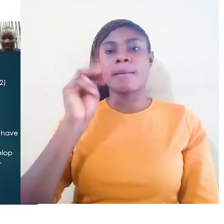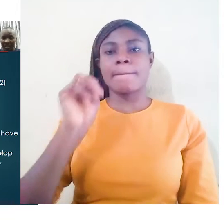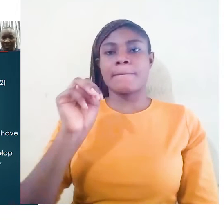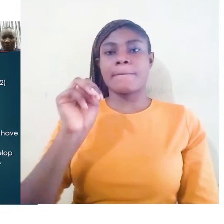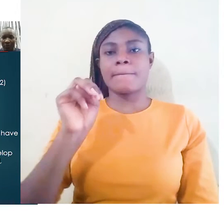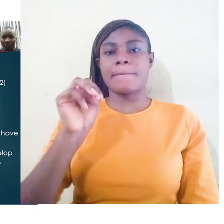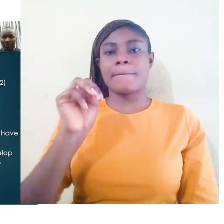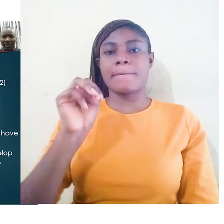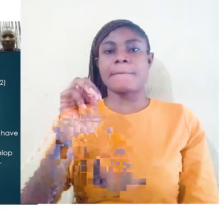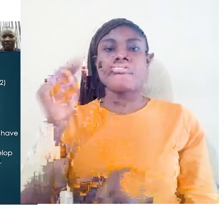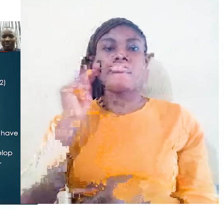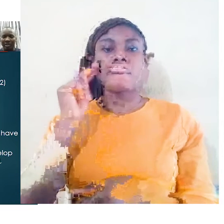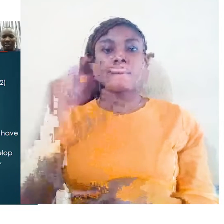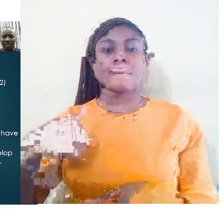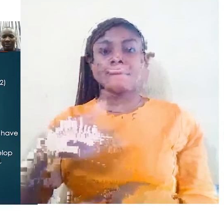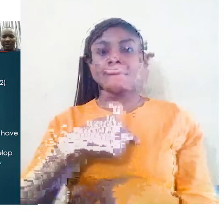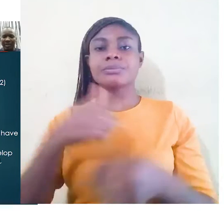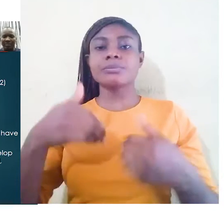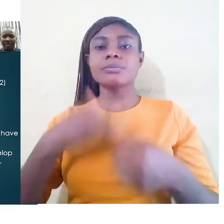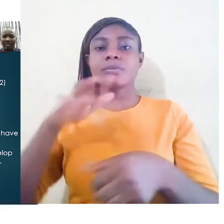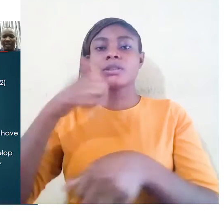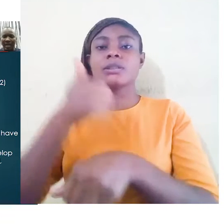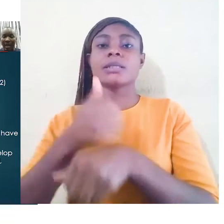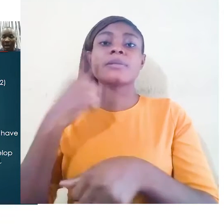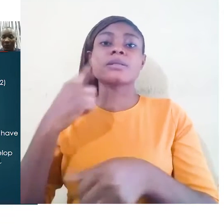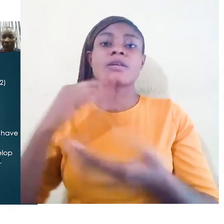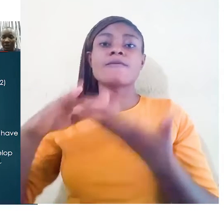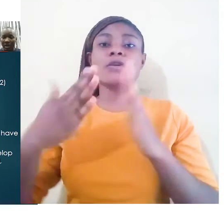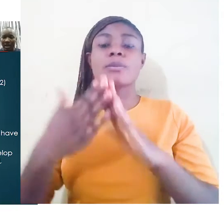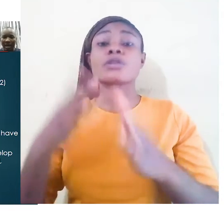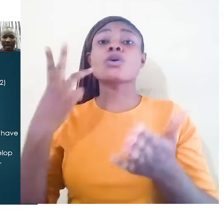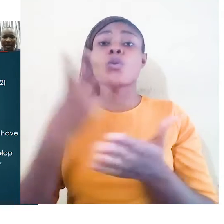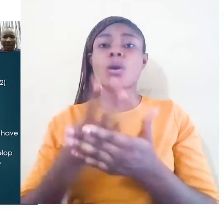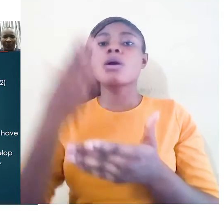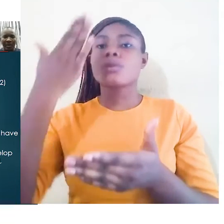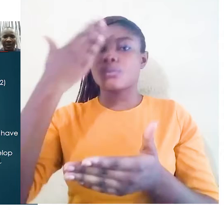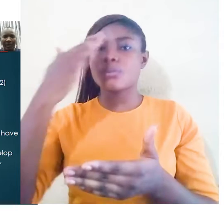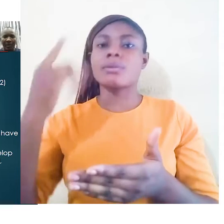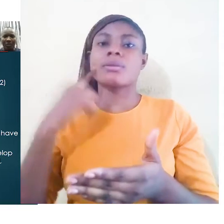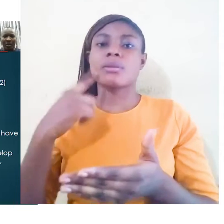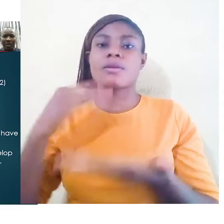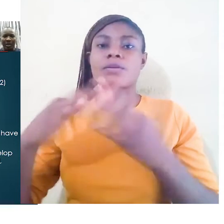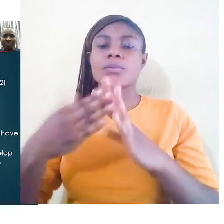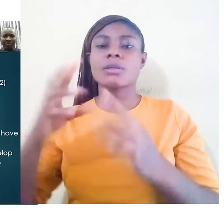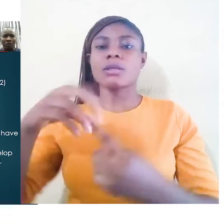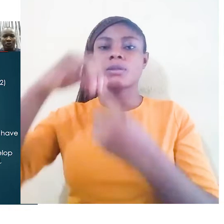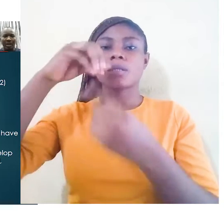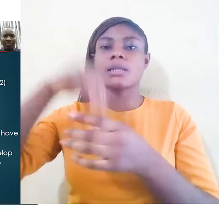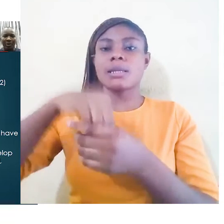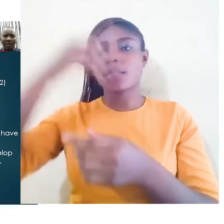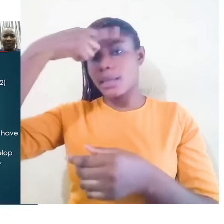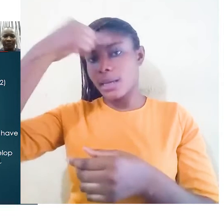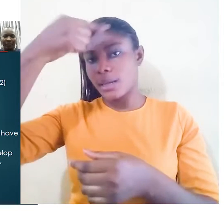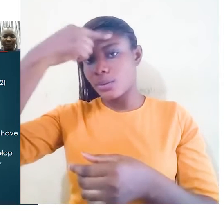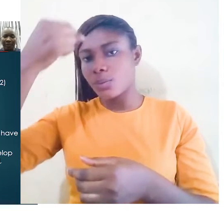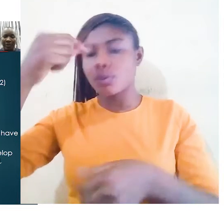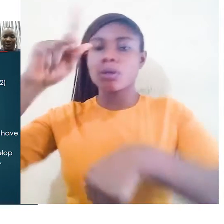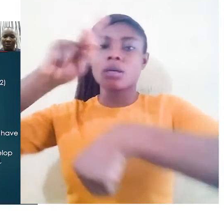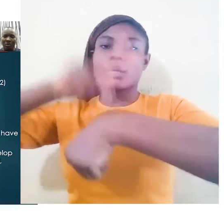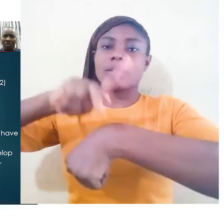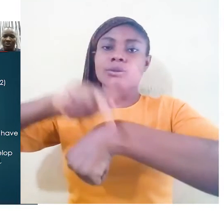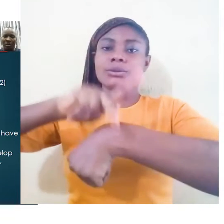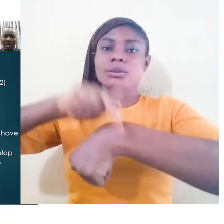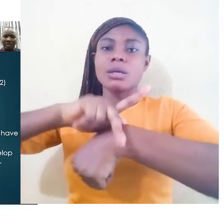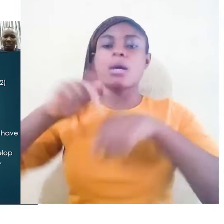communities, well-known deaf communities, especially in places like Kano and Kaduna. Okay, children are born deaf everywhere